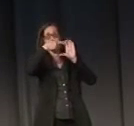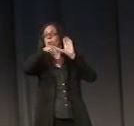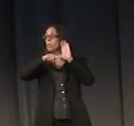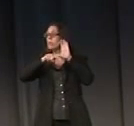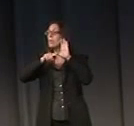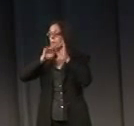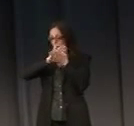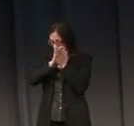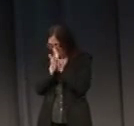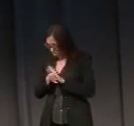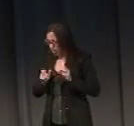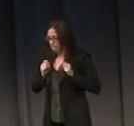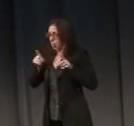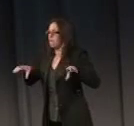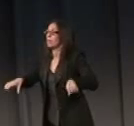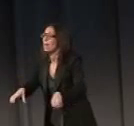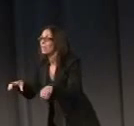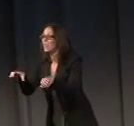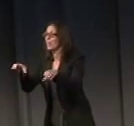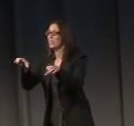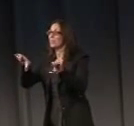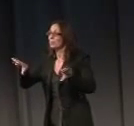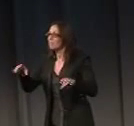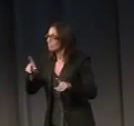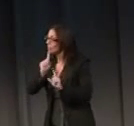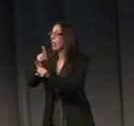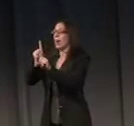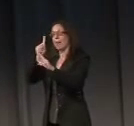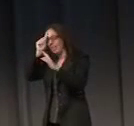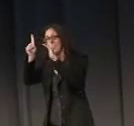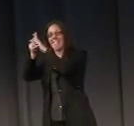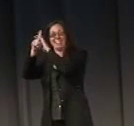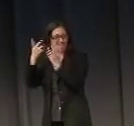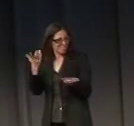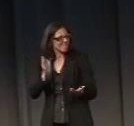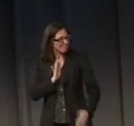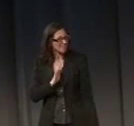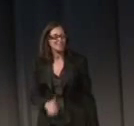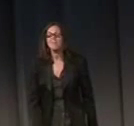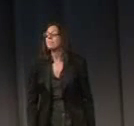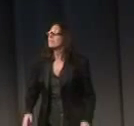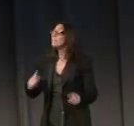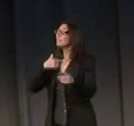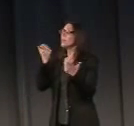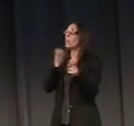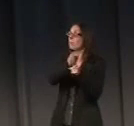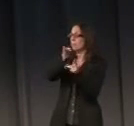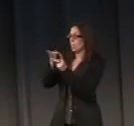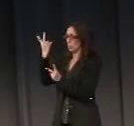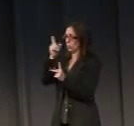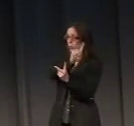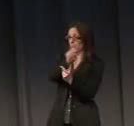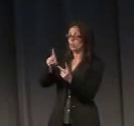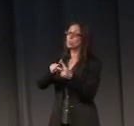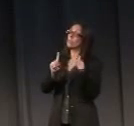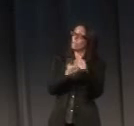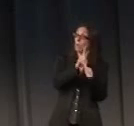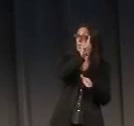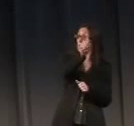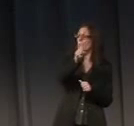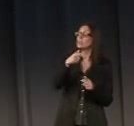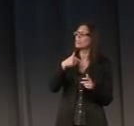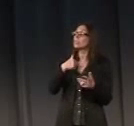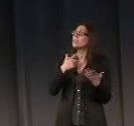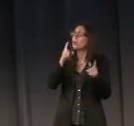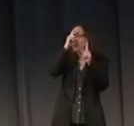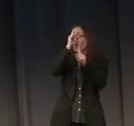talk about, to take up two questions, which is first that big question I laid out, which is, well, what is the computational goal of color?